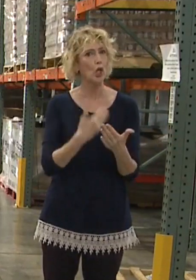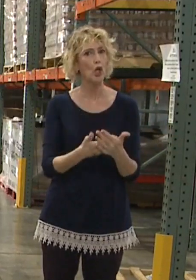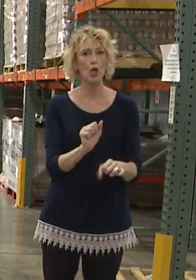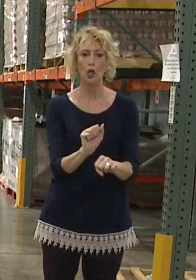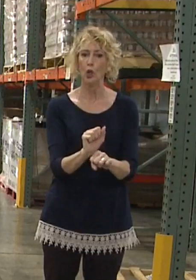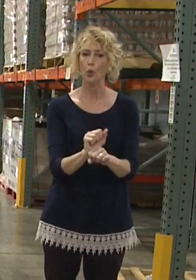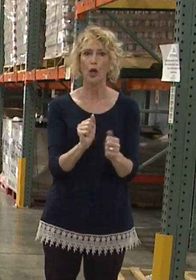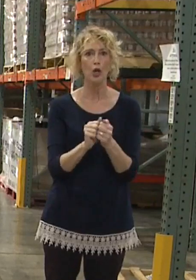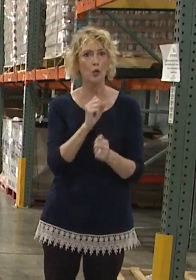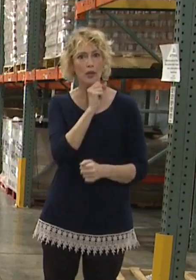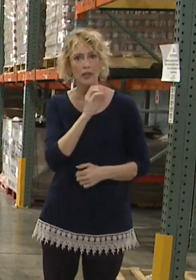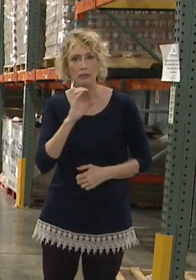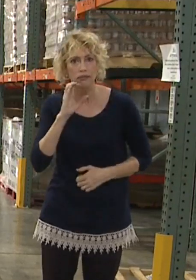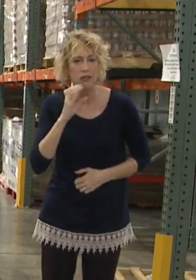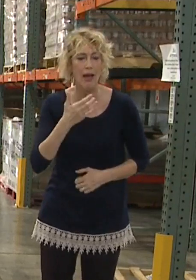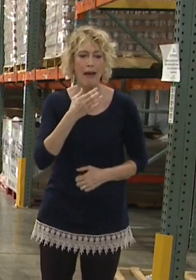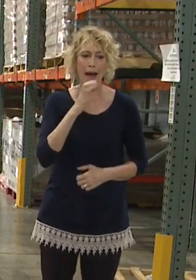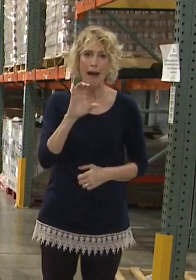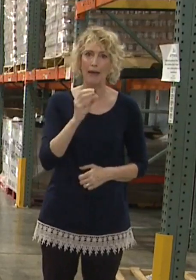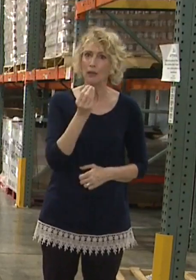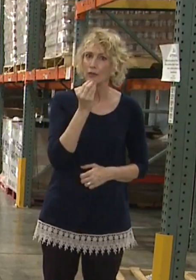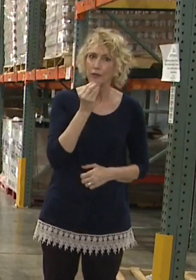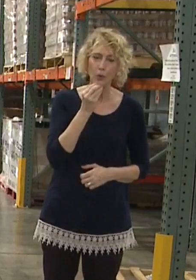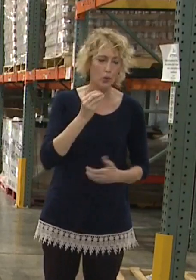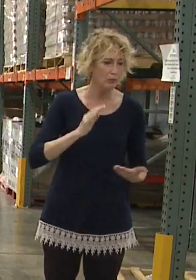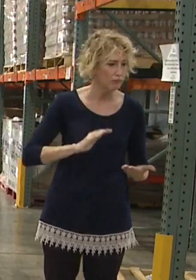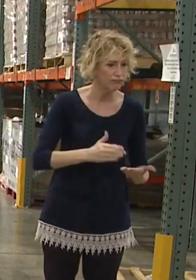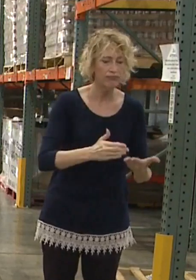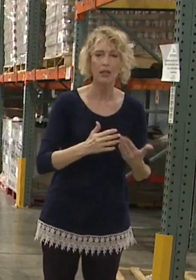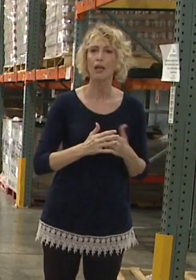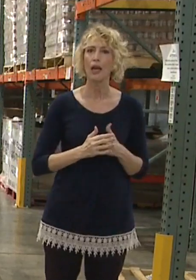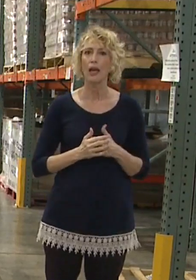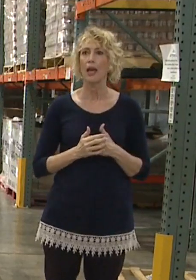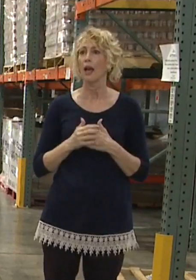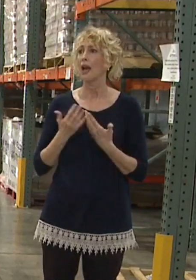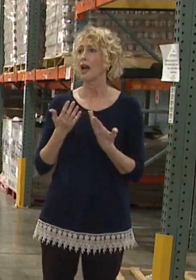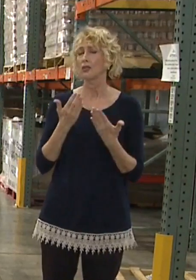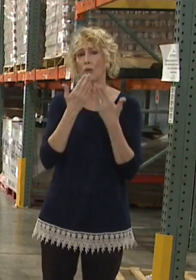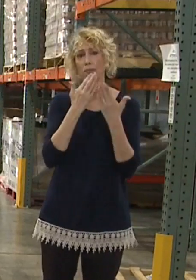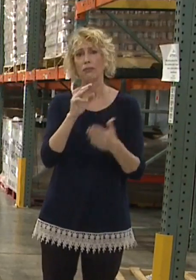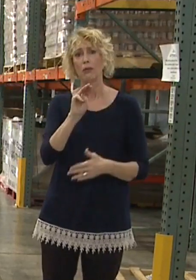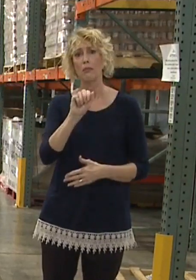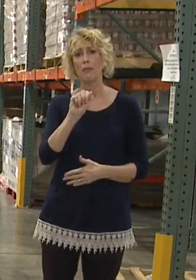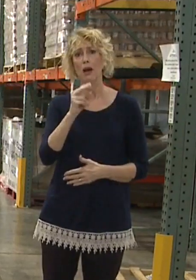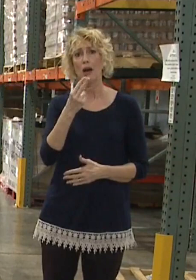Kupuna, whether it be hot meals being prepared, some of our own friends involved. And I want to say mahalo to